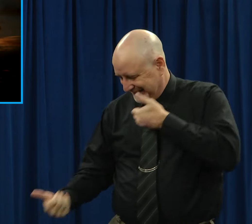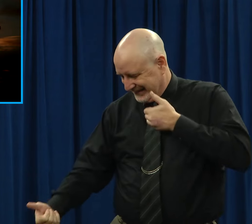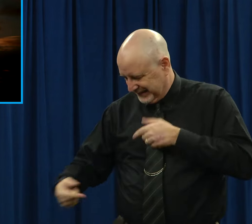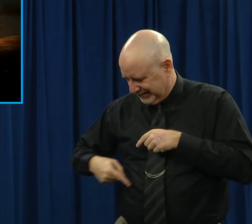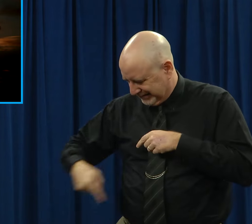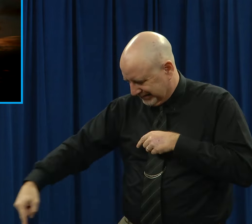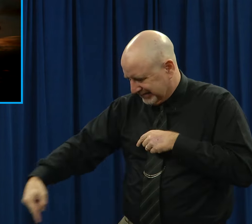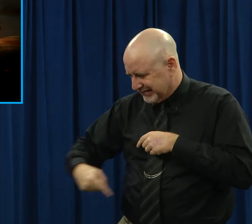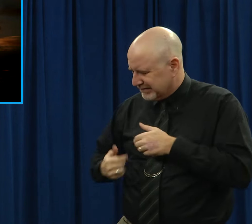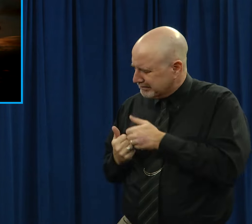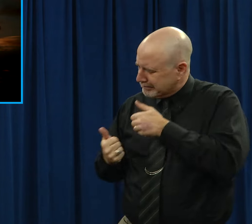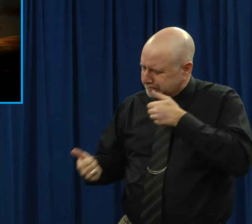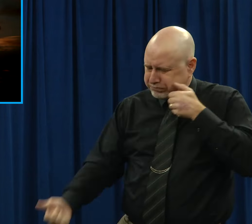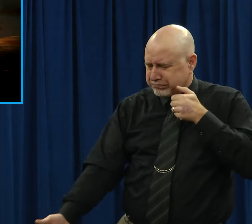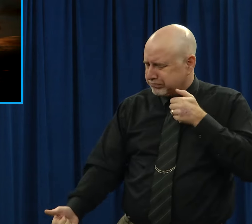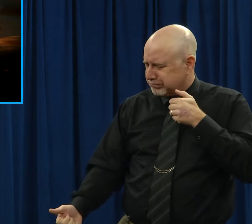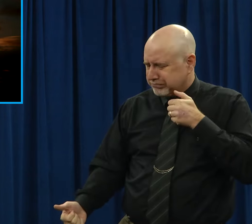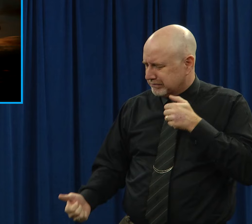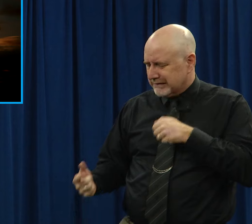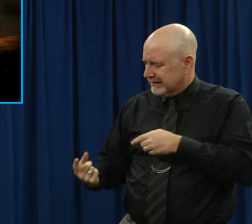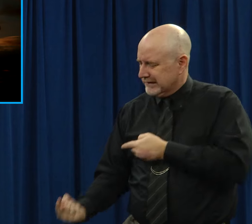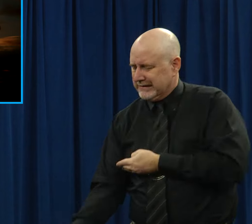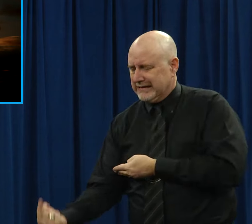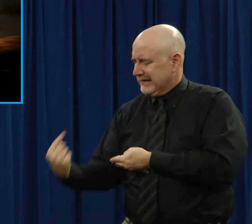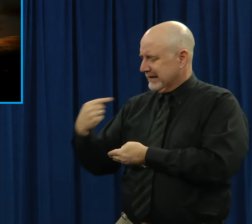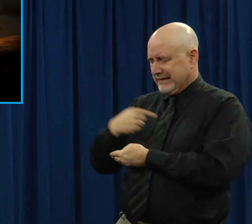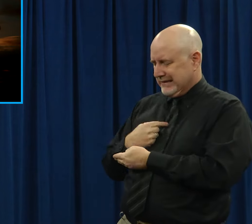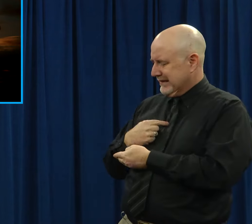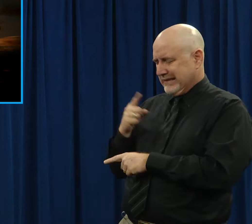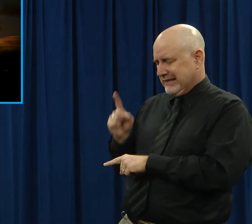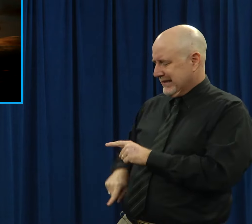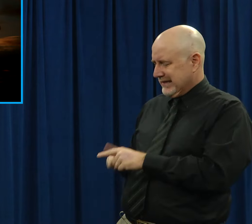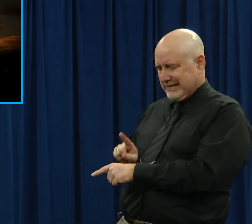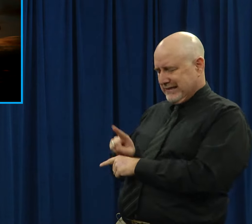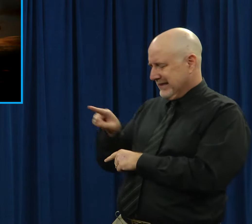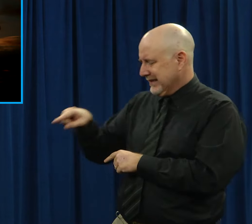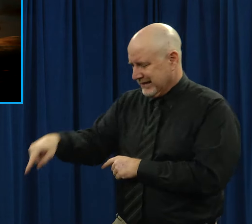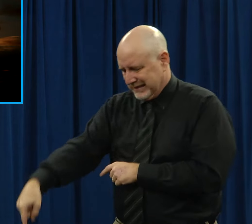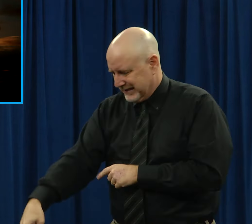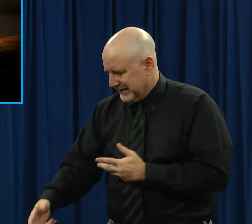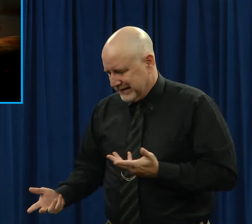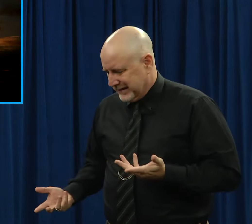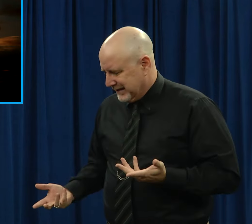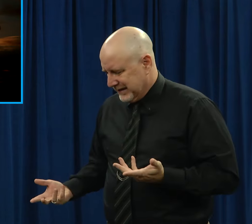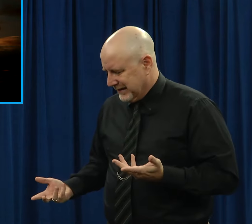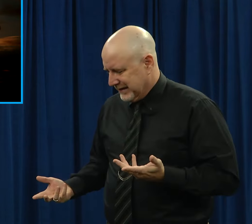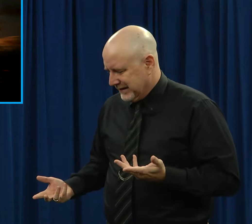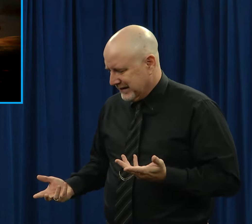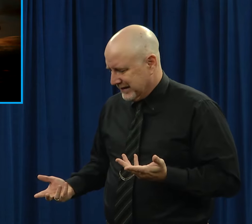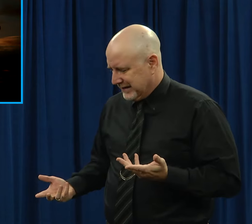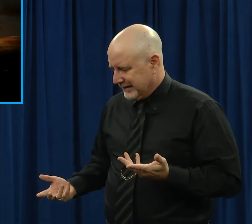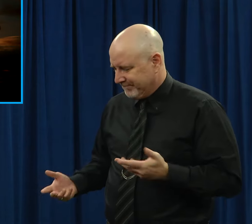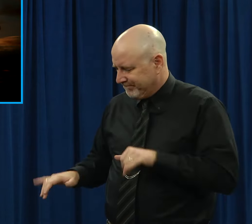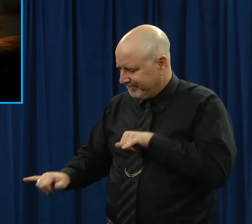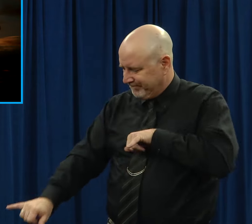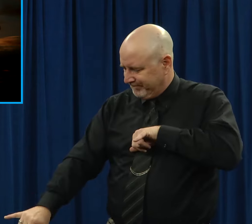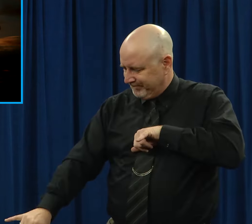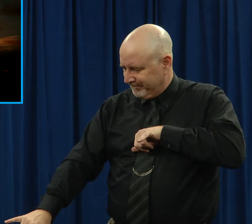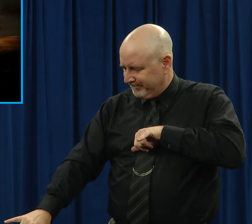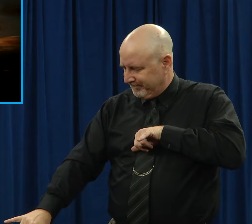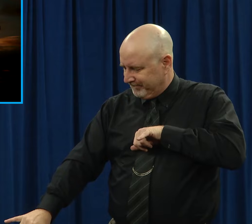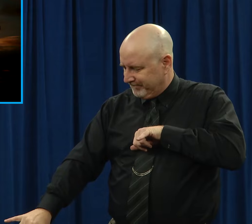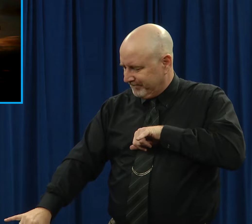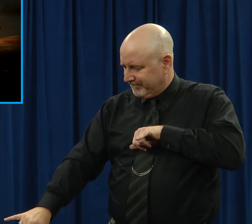of this, between us and you there is a great gulf fixed, so that those who want to pass from here to you cannot, nor